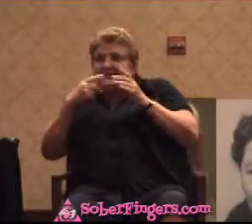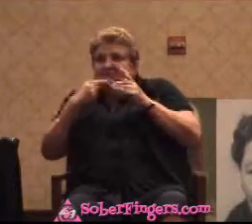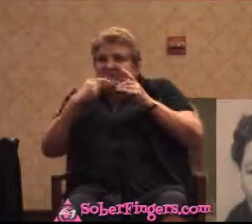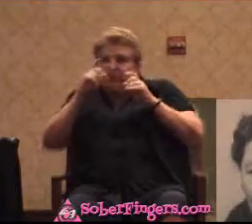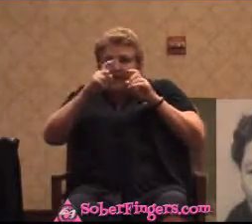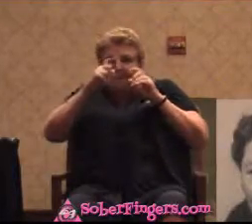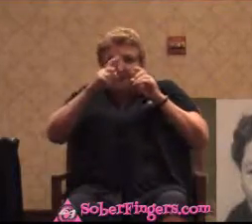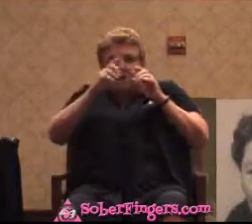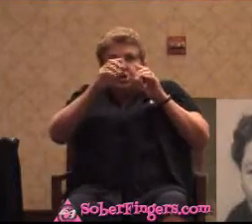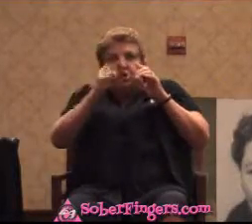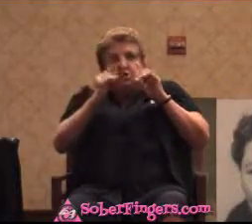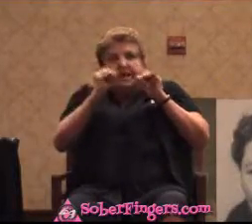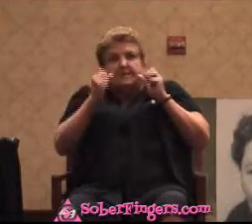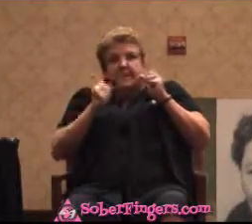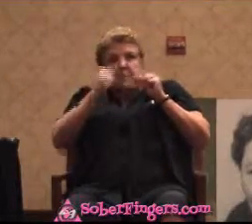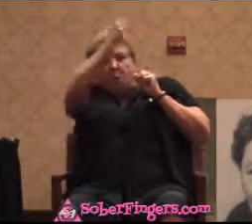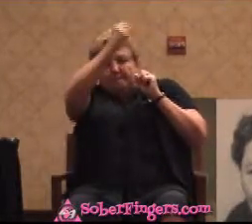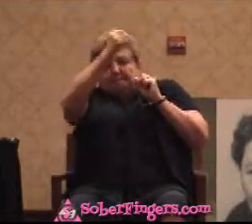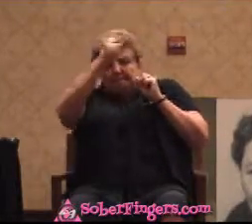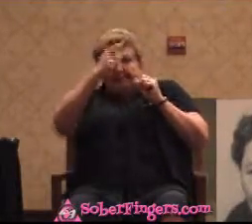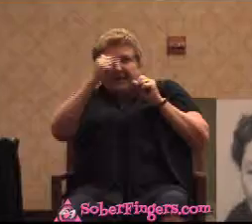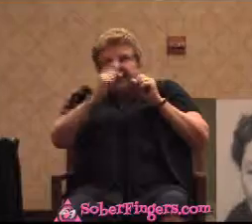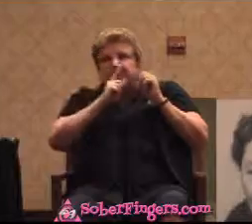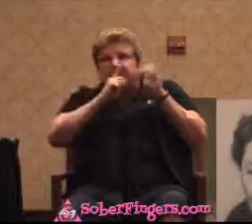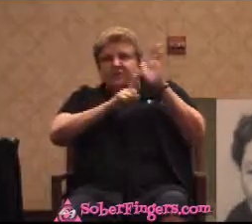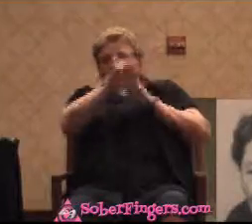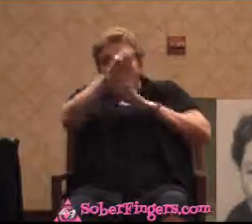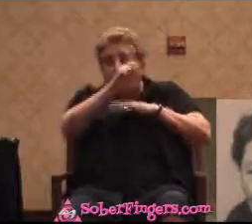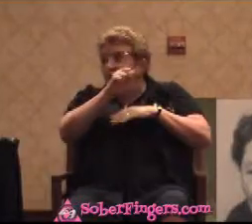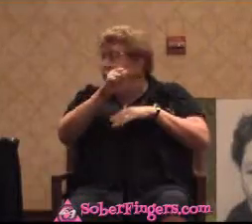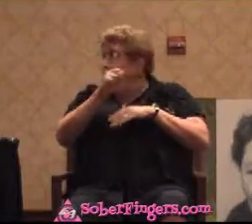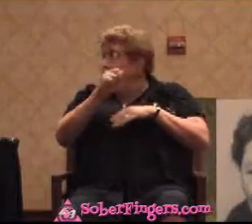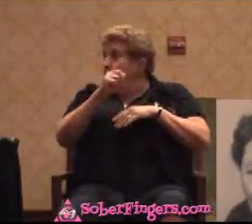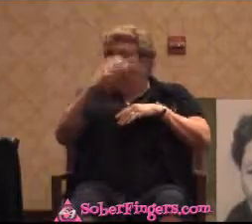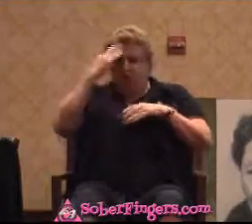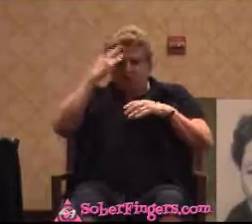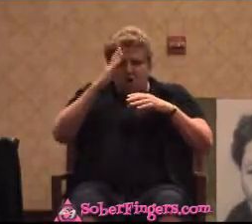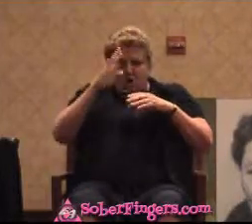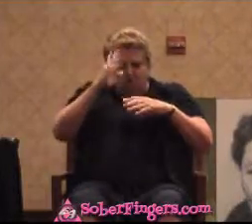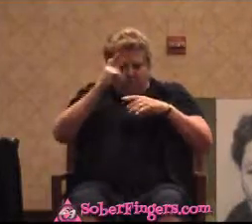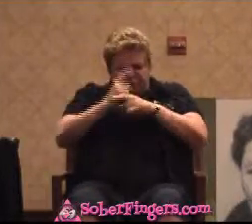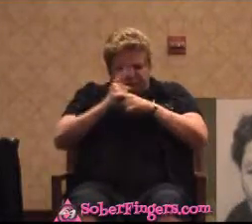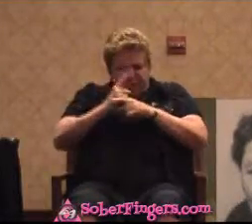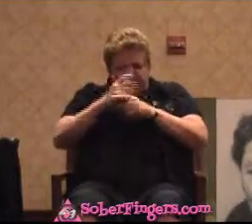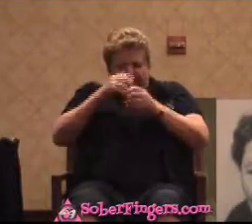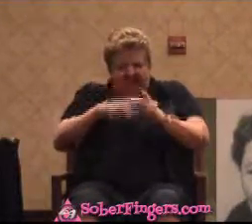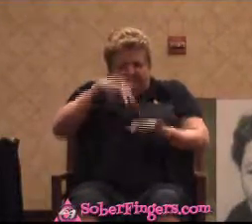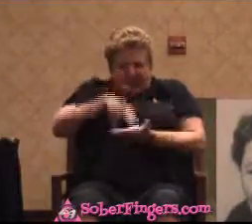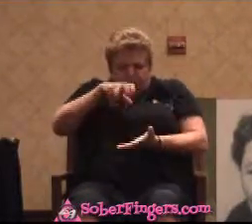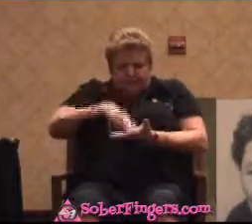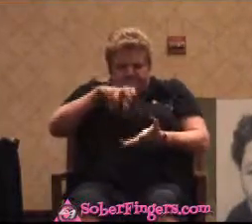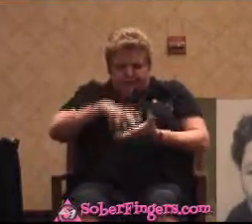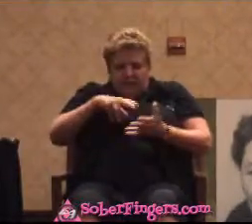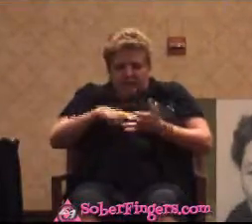she's tall, so reach up. And your brother bounces like this when he's fighting." So here I am standing in front of